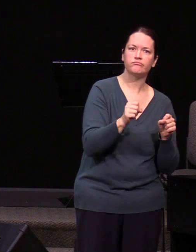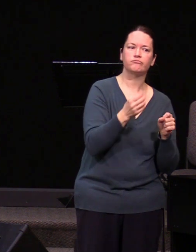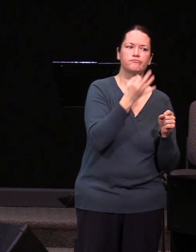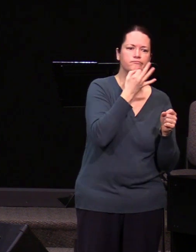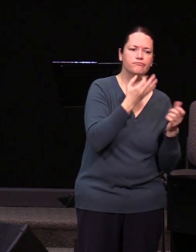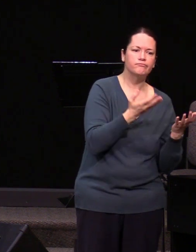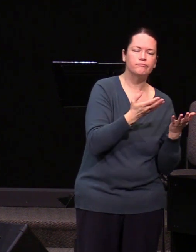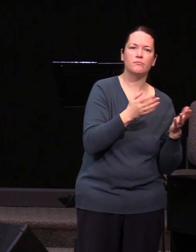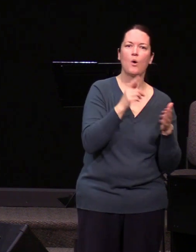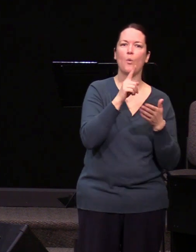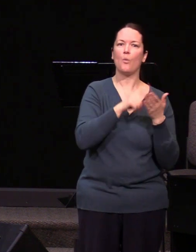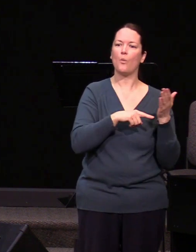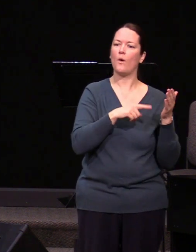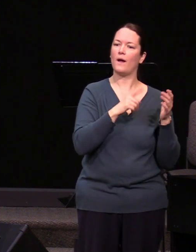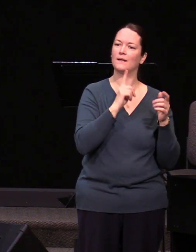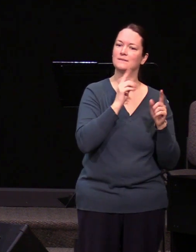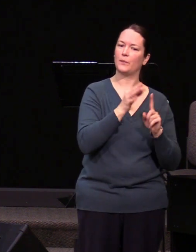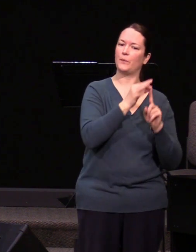that set you apart?